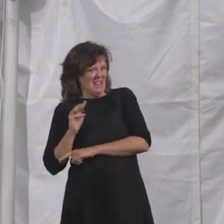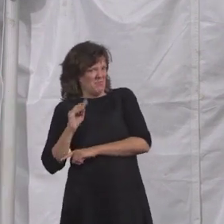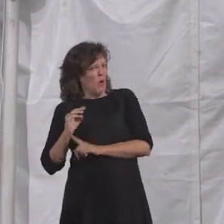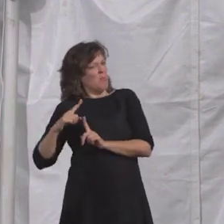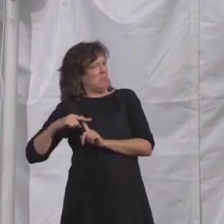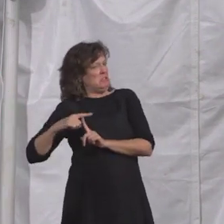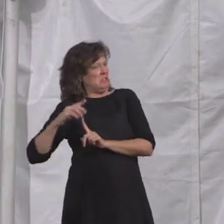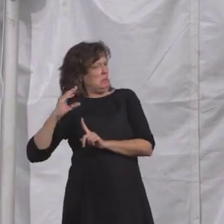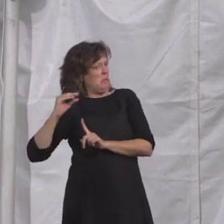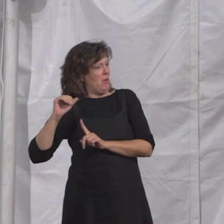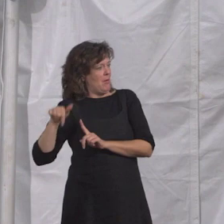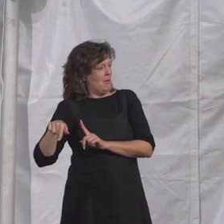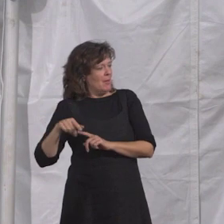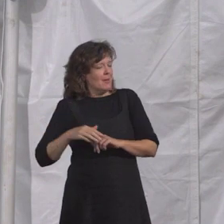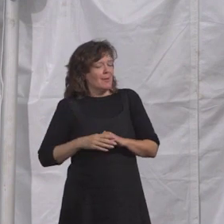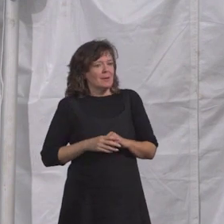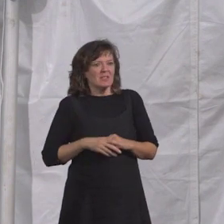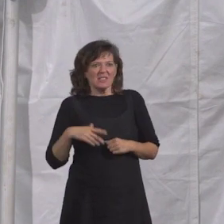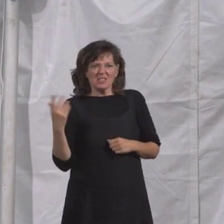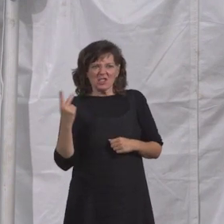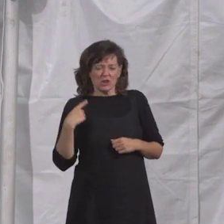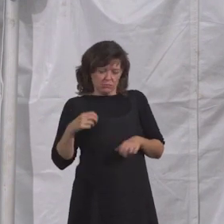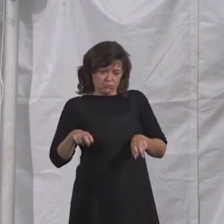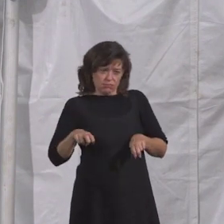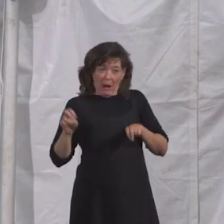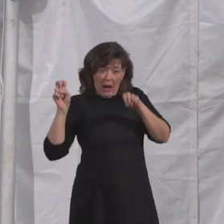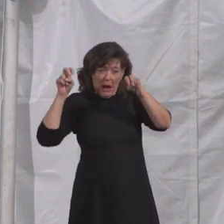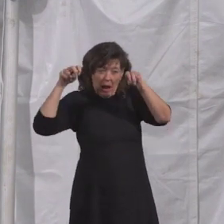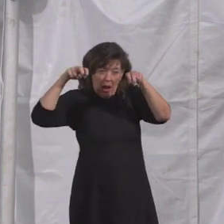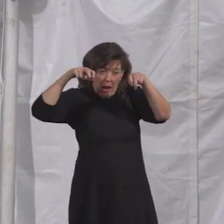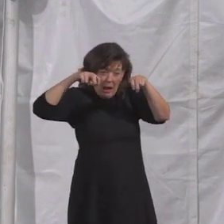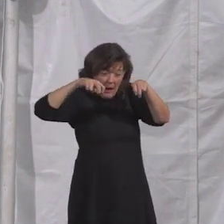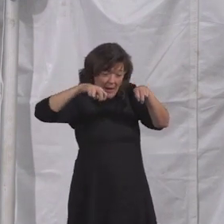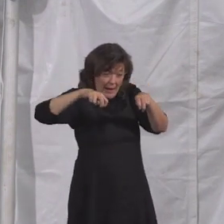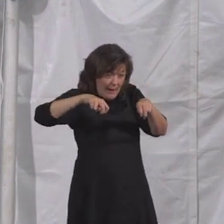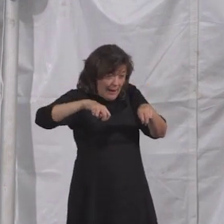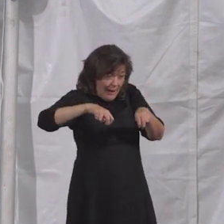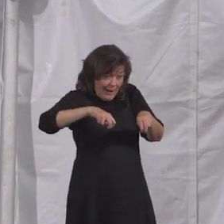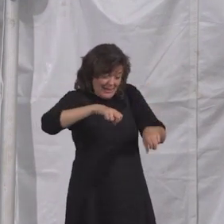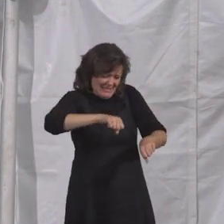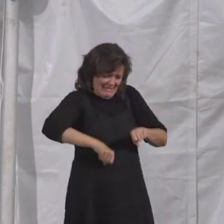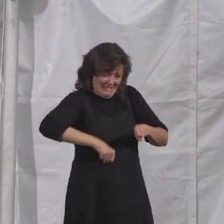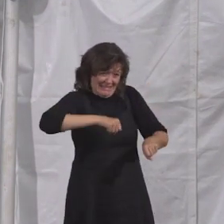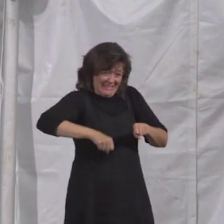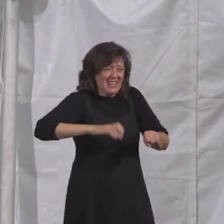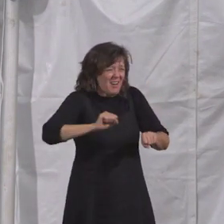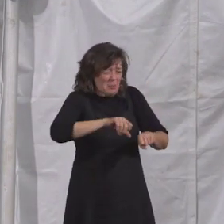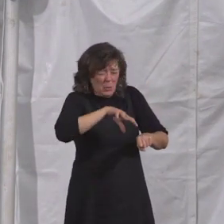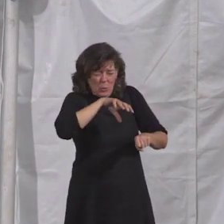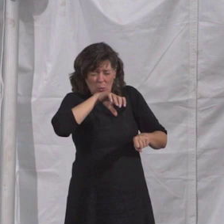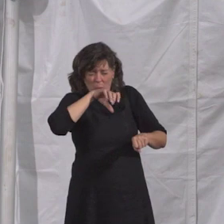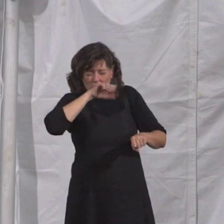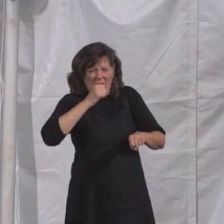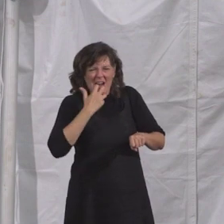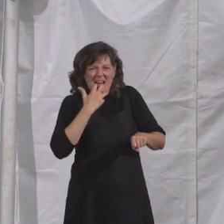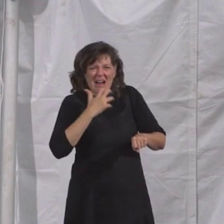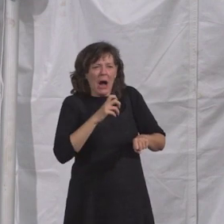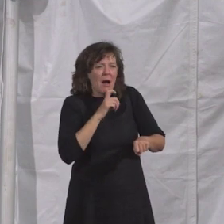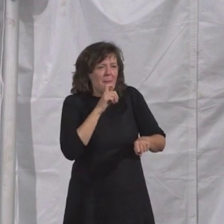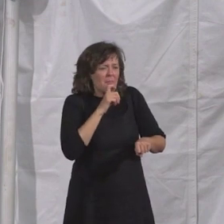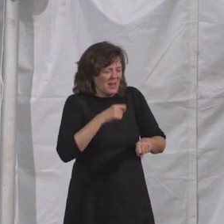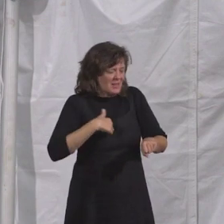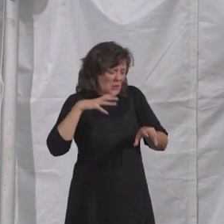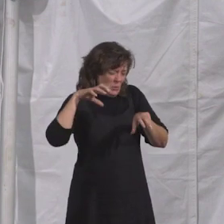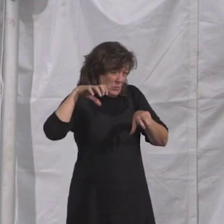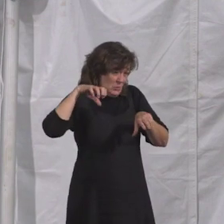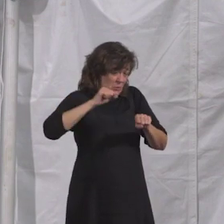could smell hot metal. As we started to descend the last part of the hill, I could smell hot metal. It was like standing